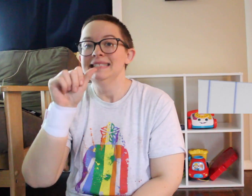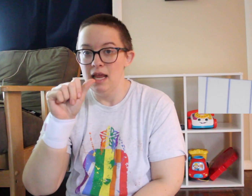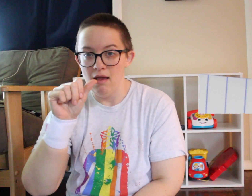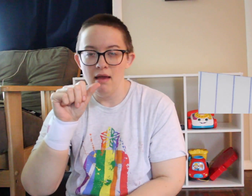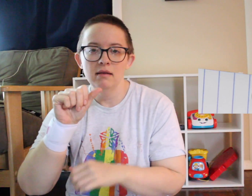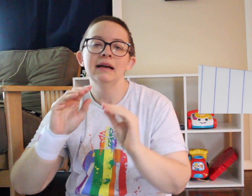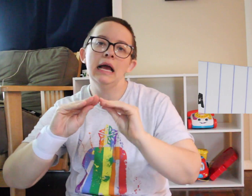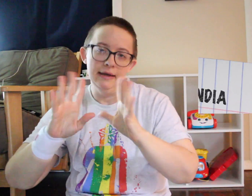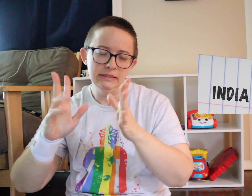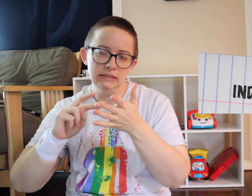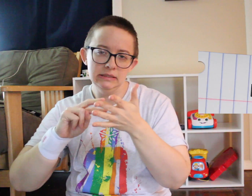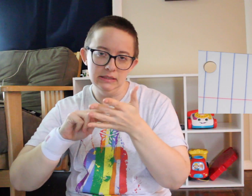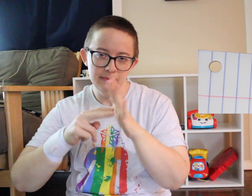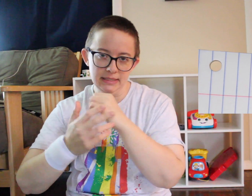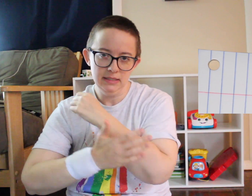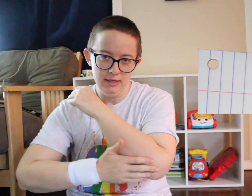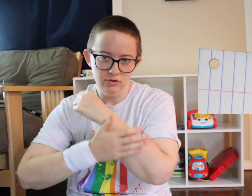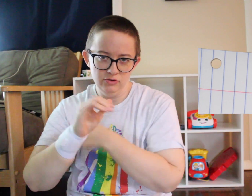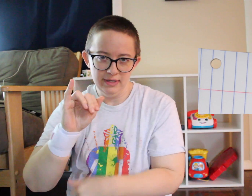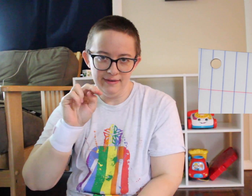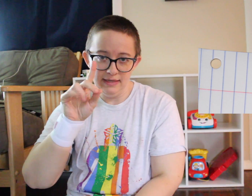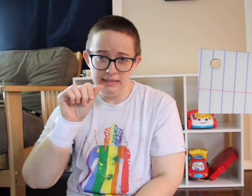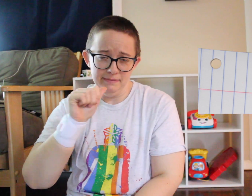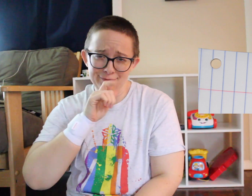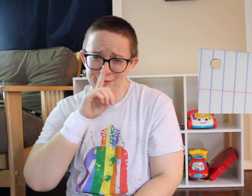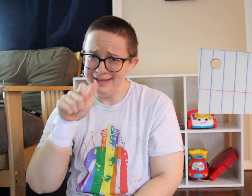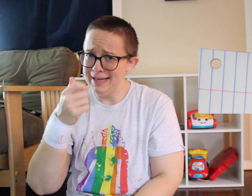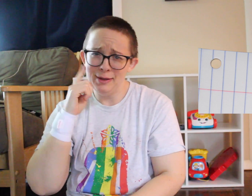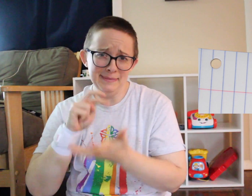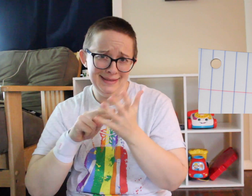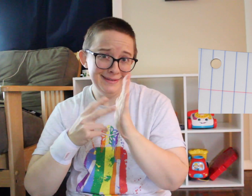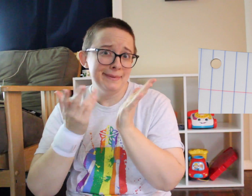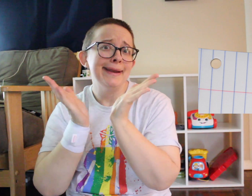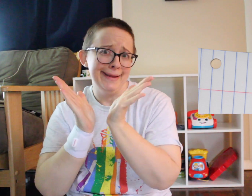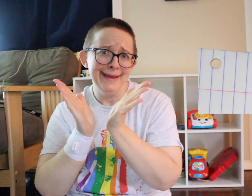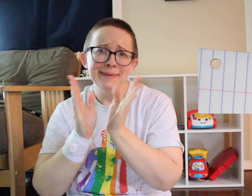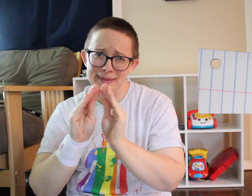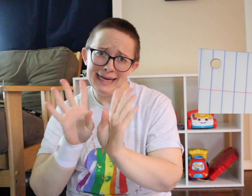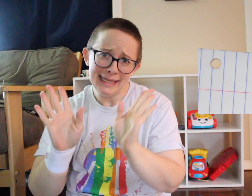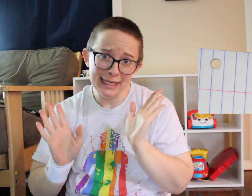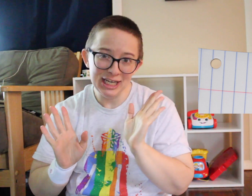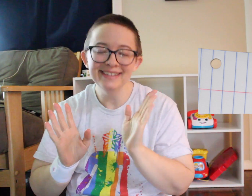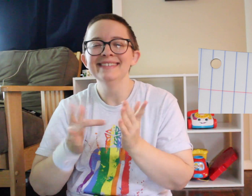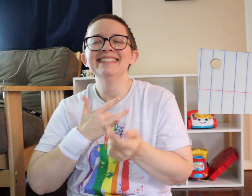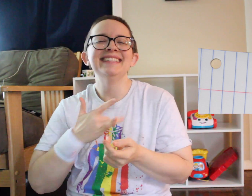Next is India, and obviously that is the country of India. I don't know if there's any other meanings,